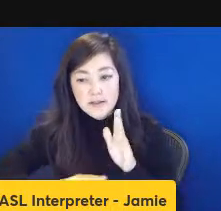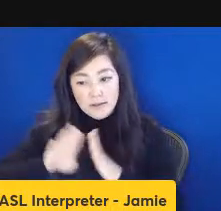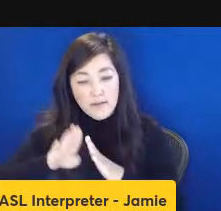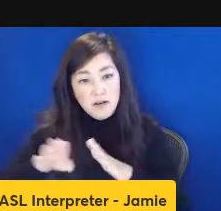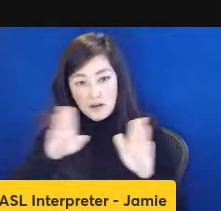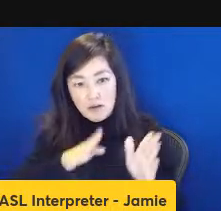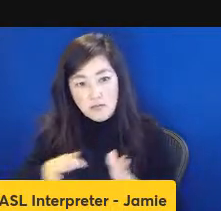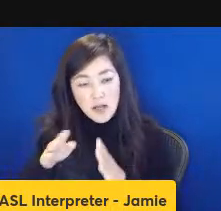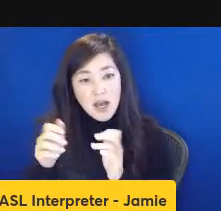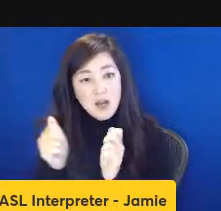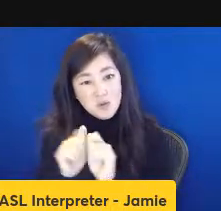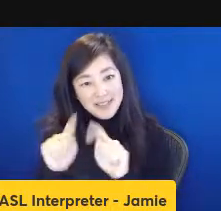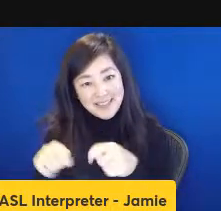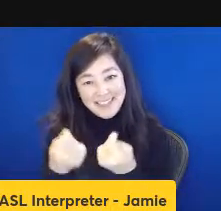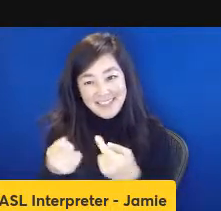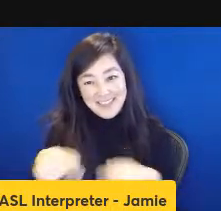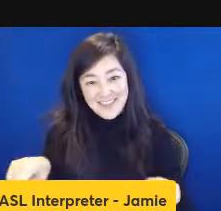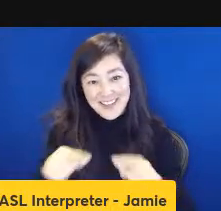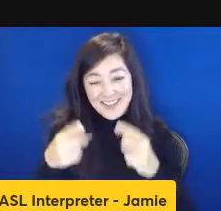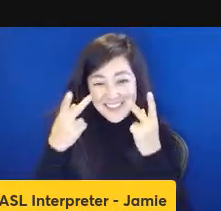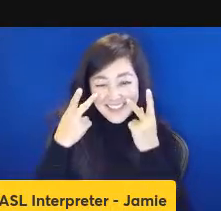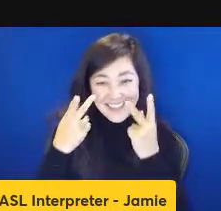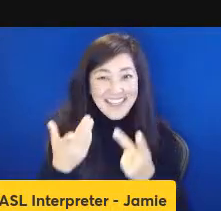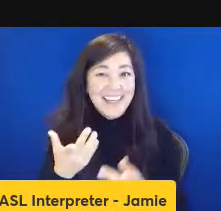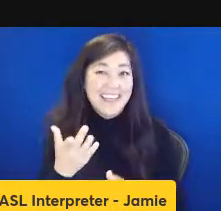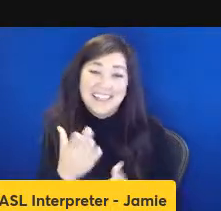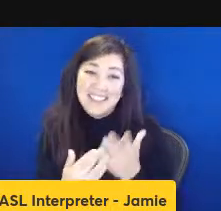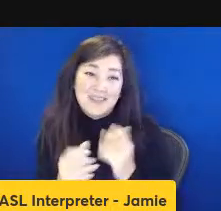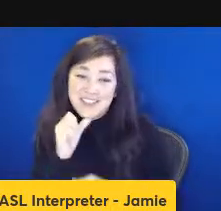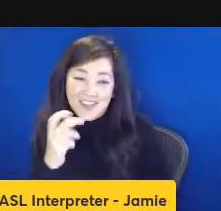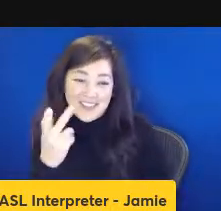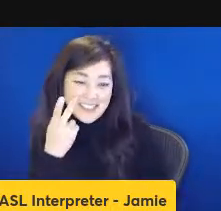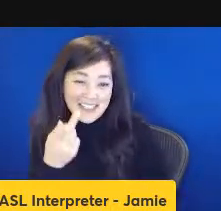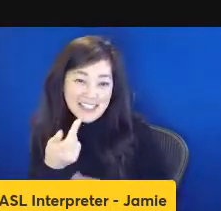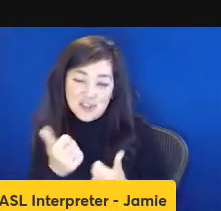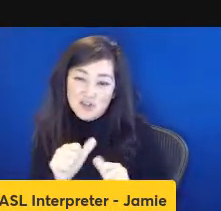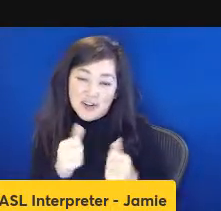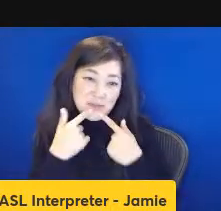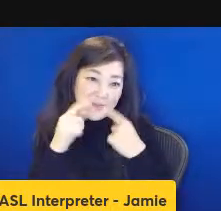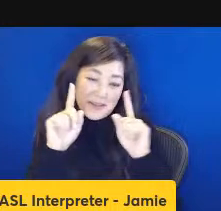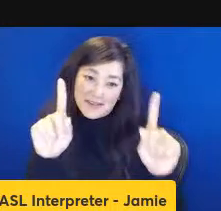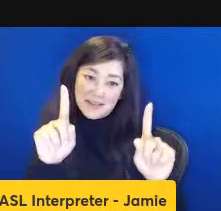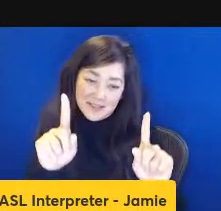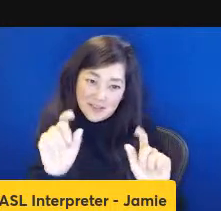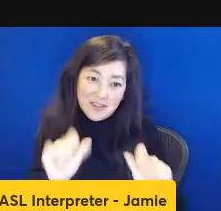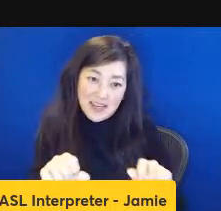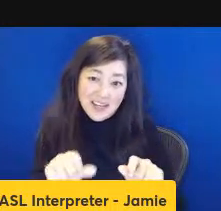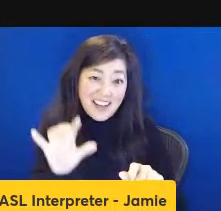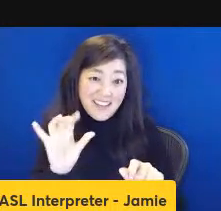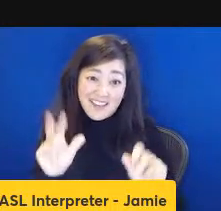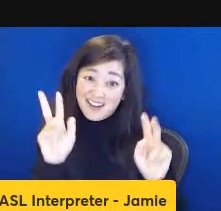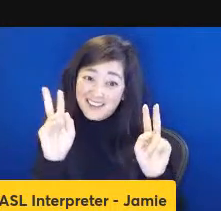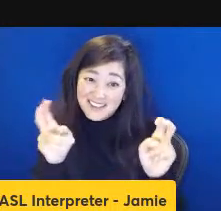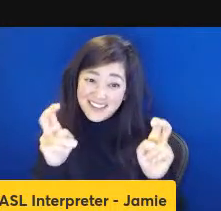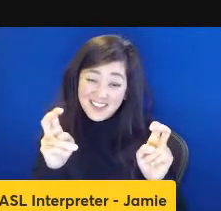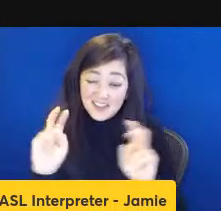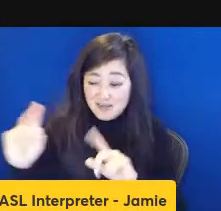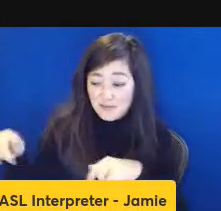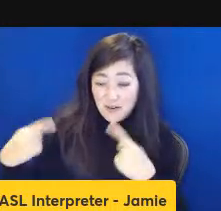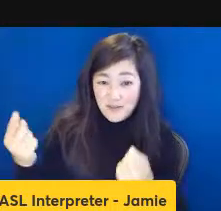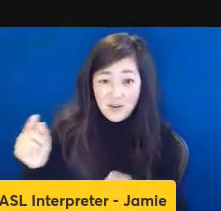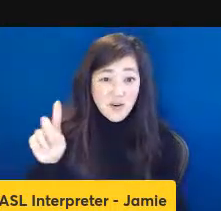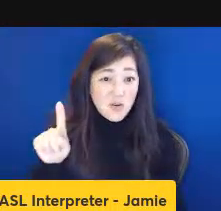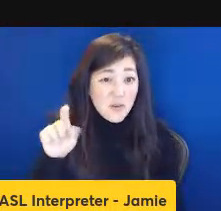with the team that you see and many that you do not see to be as effective as it is. Because at an issue that's been with us for 160